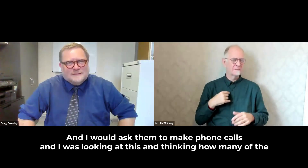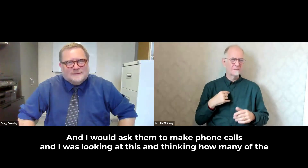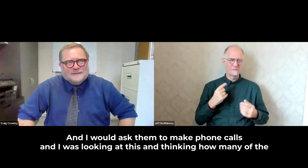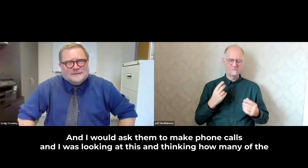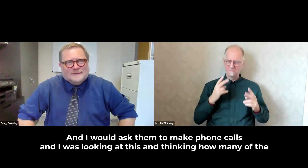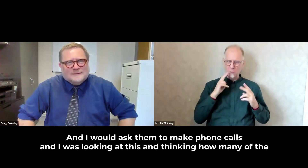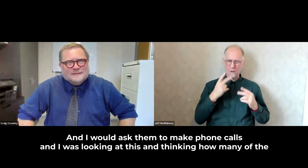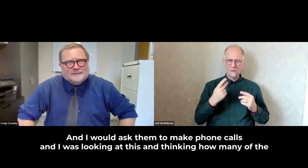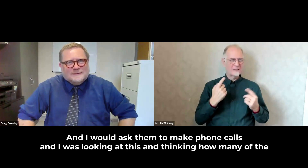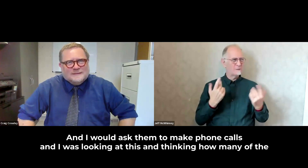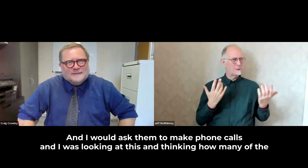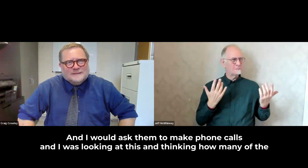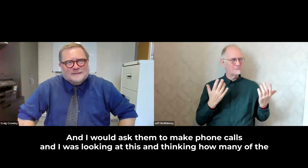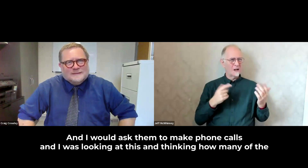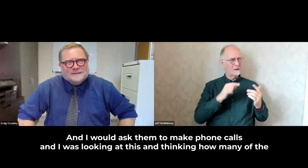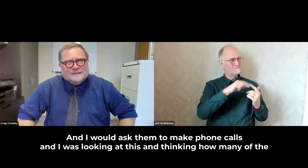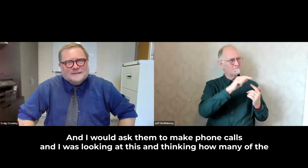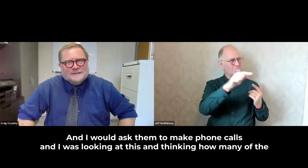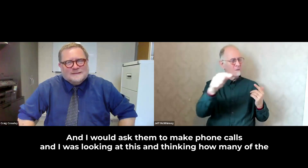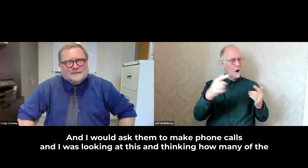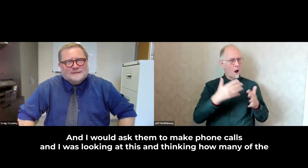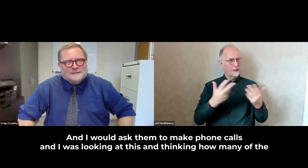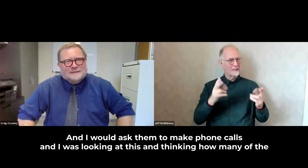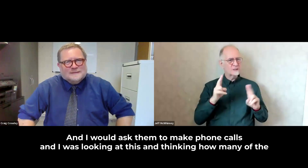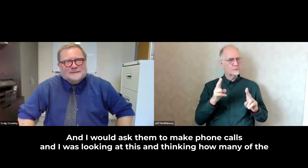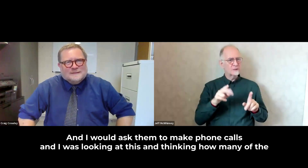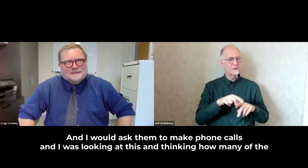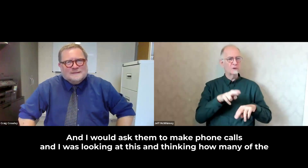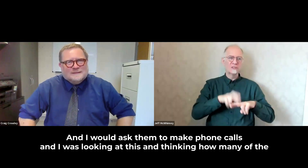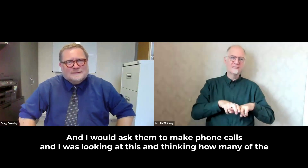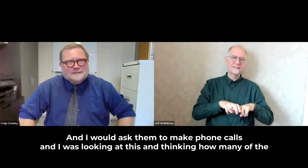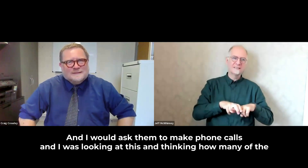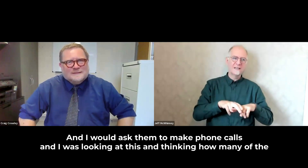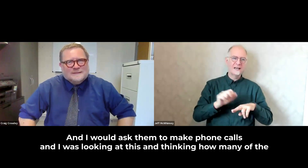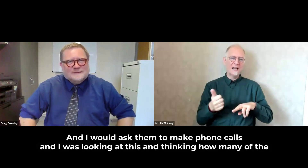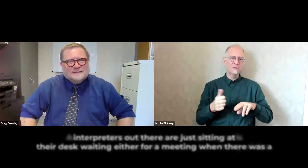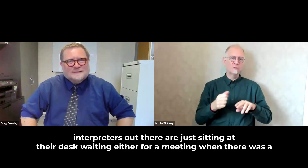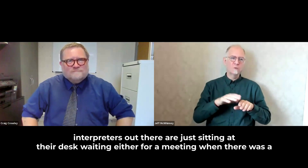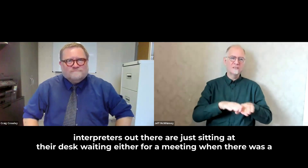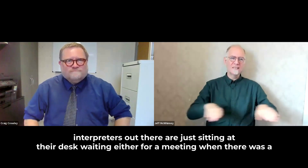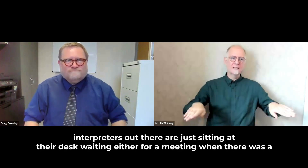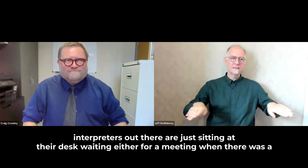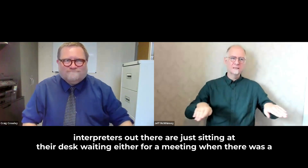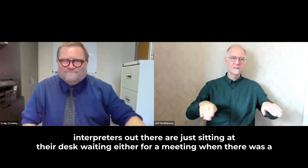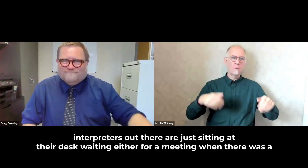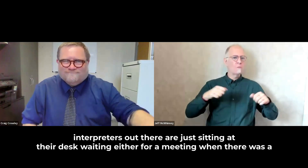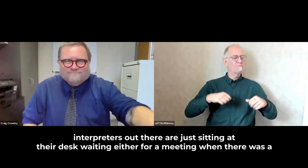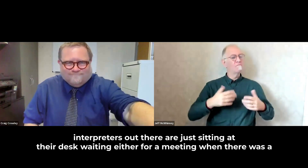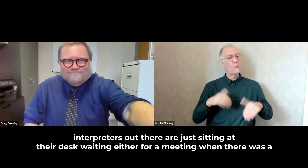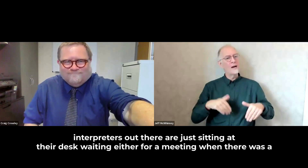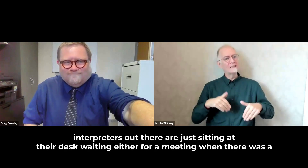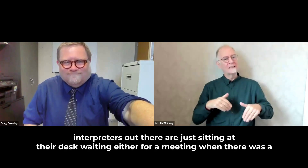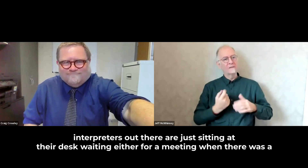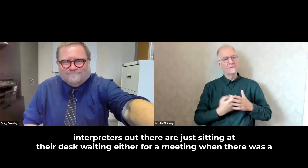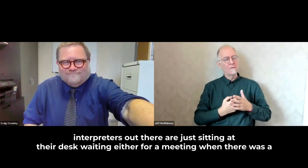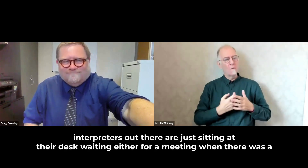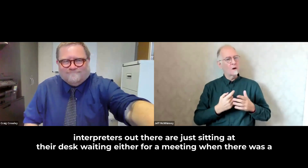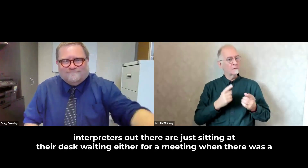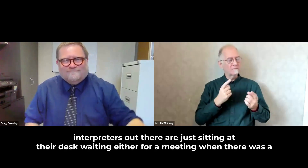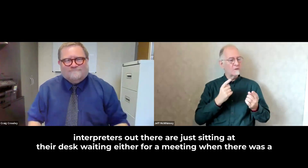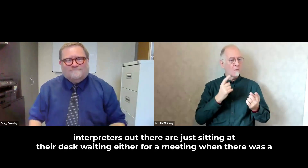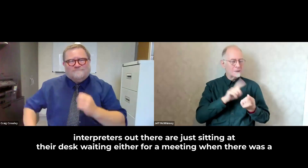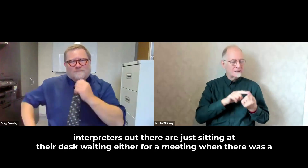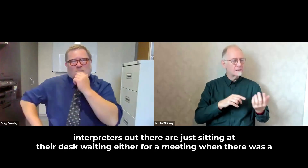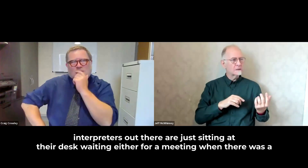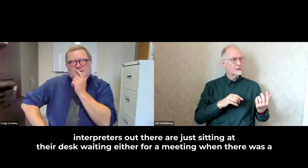calls. And it was clumsy, and it was how many other interpreters would actually sit there at